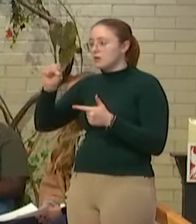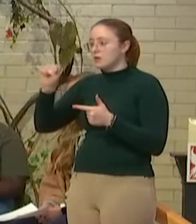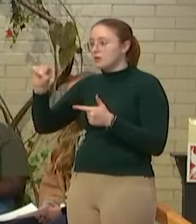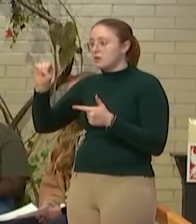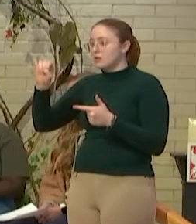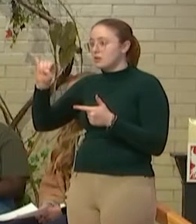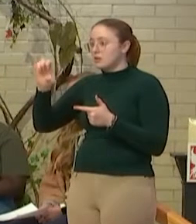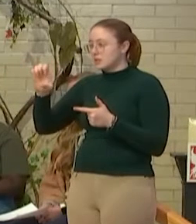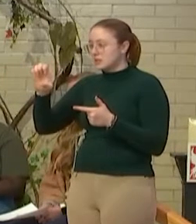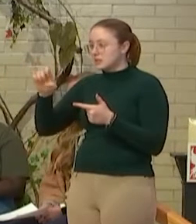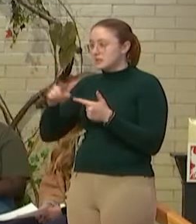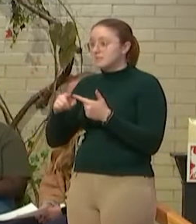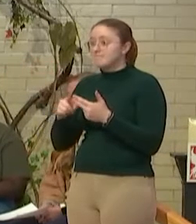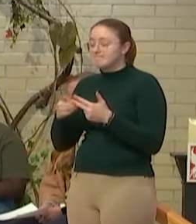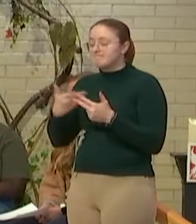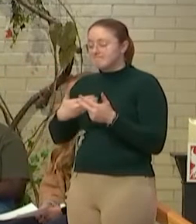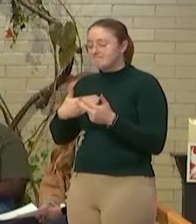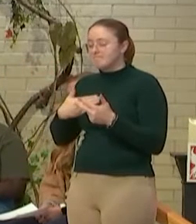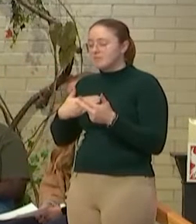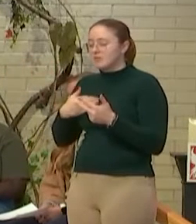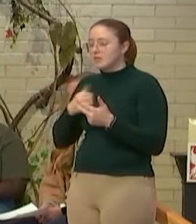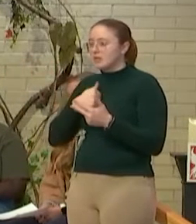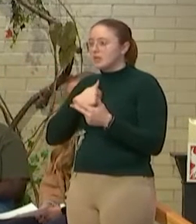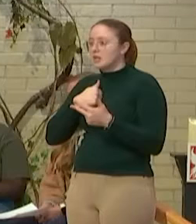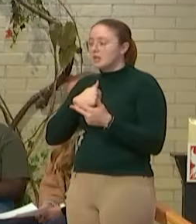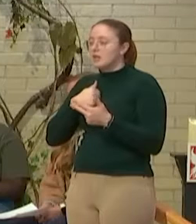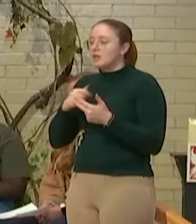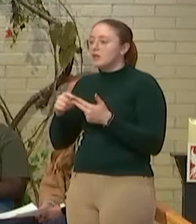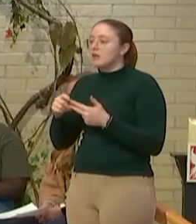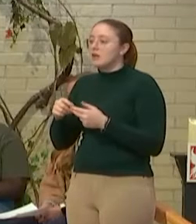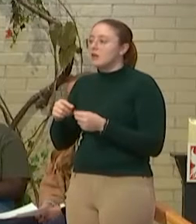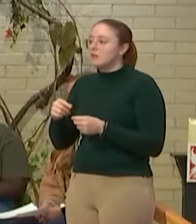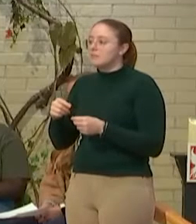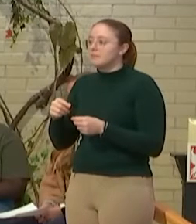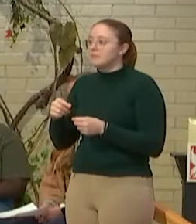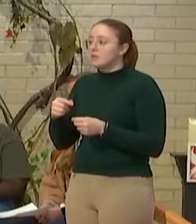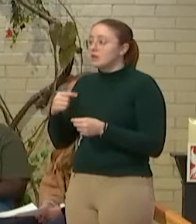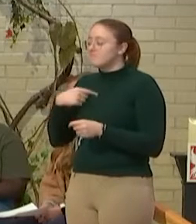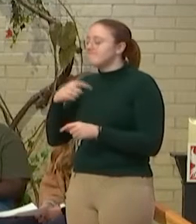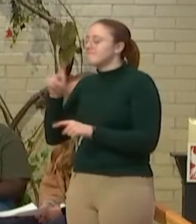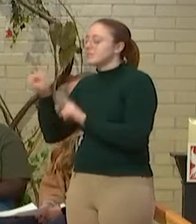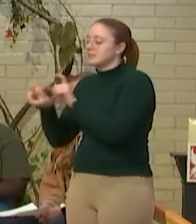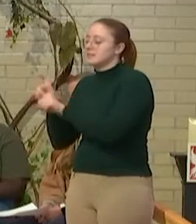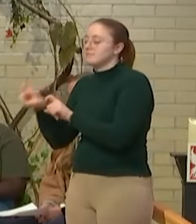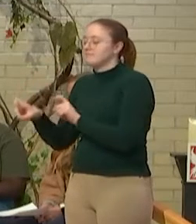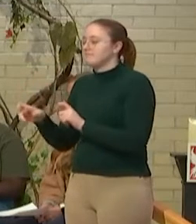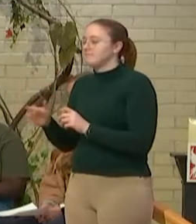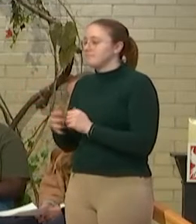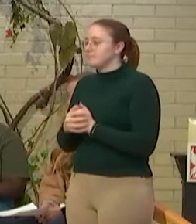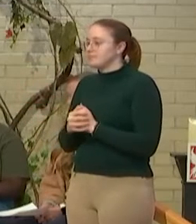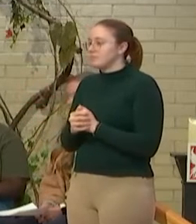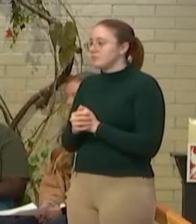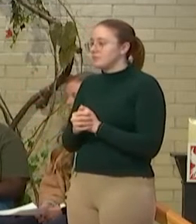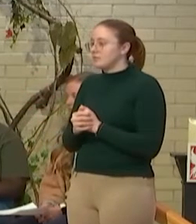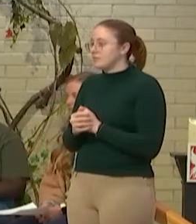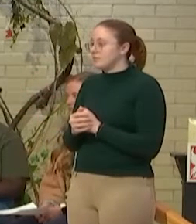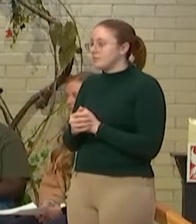to provide equal access to education to everybody. So I'm going to start with them. I'm going to take